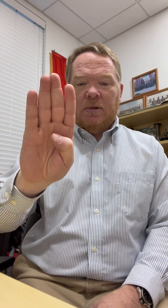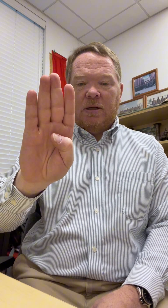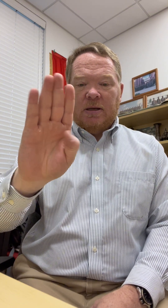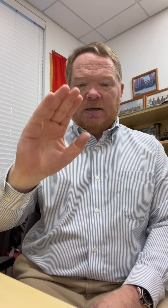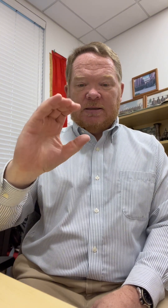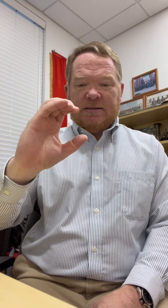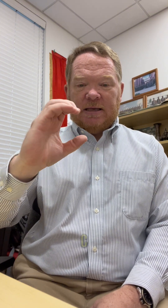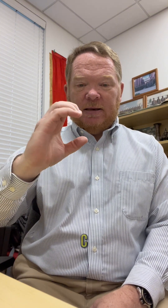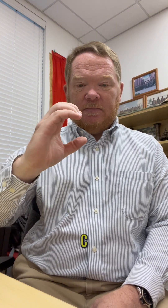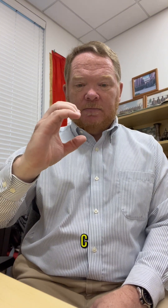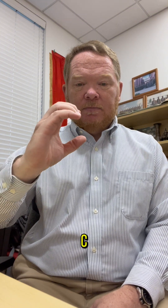C,